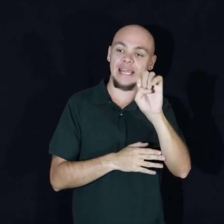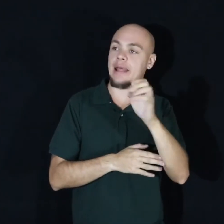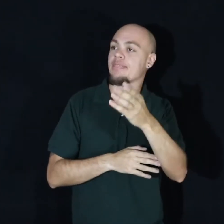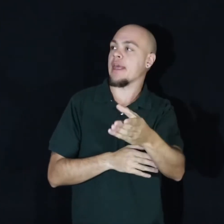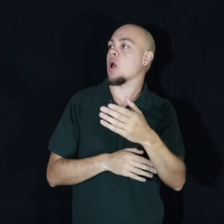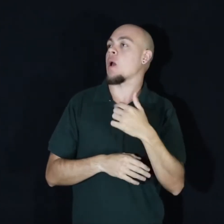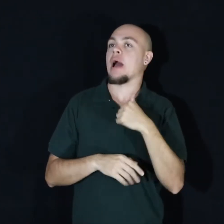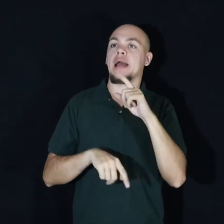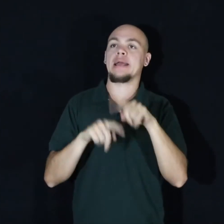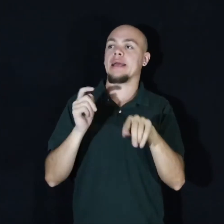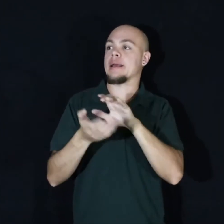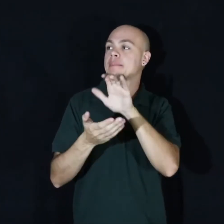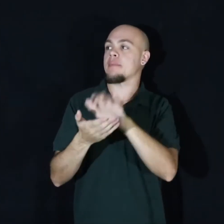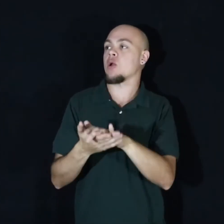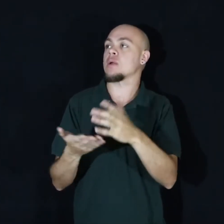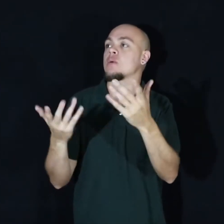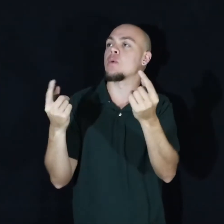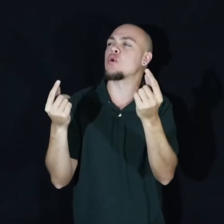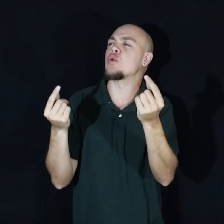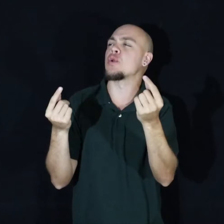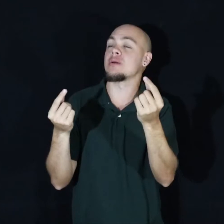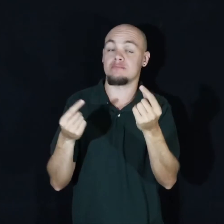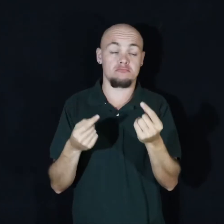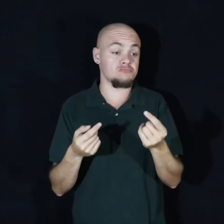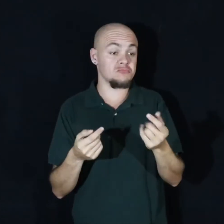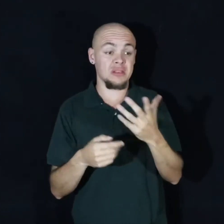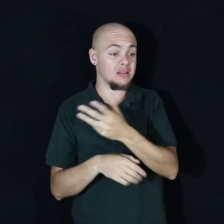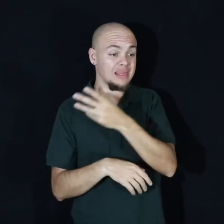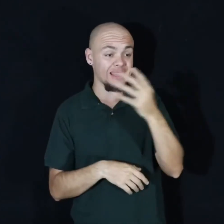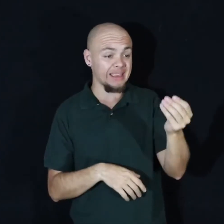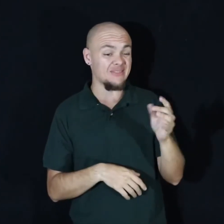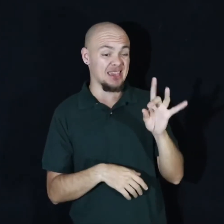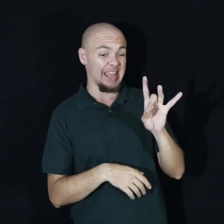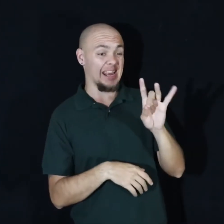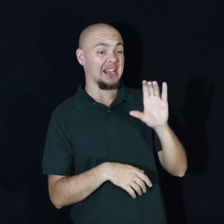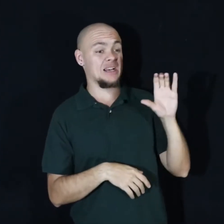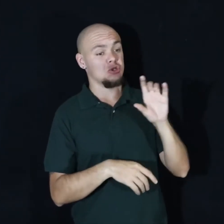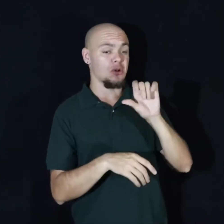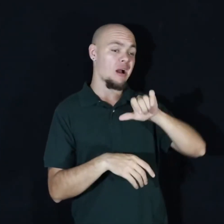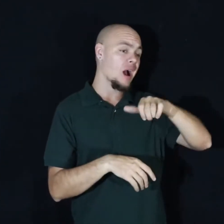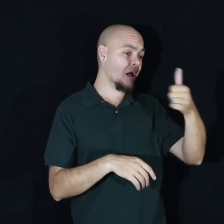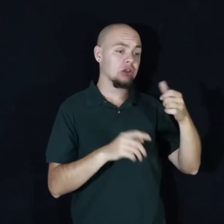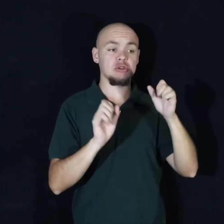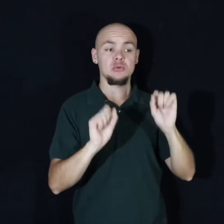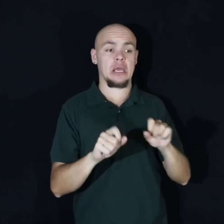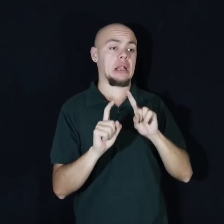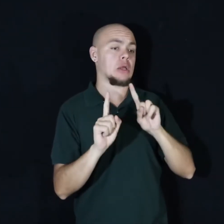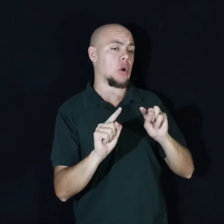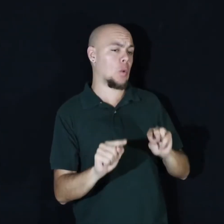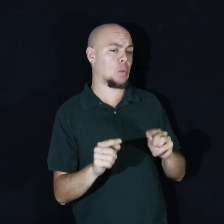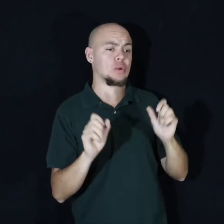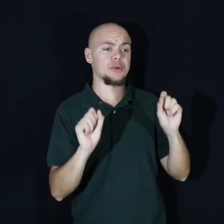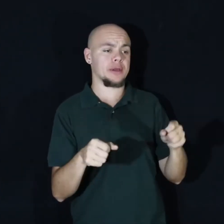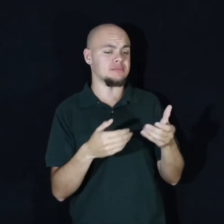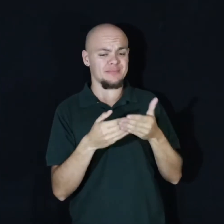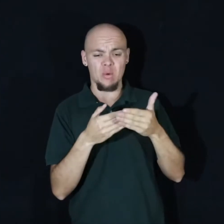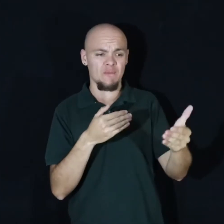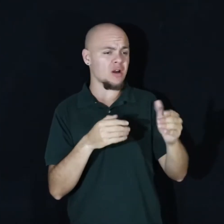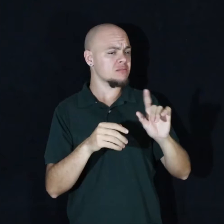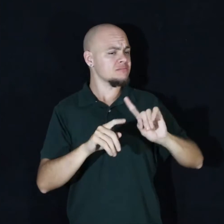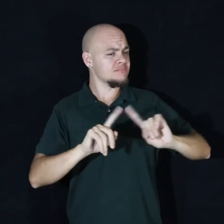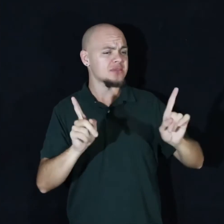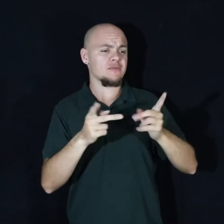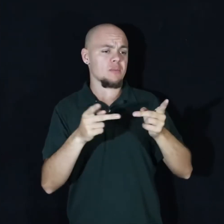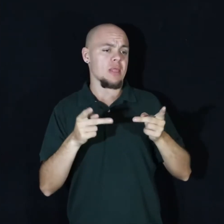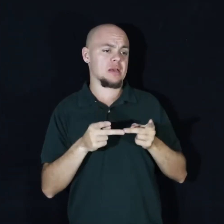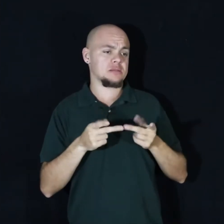I can't get married there, what do you think I should do? I'd say, well, you need to leave. There's 800 other denominations to choose from. So